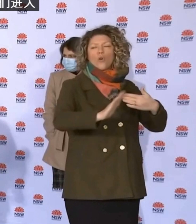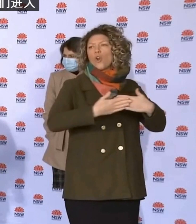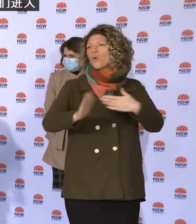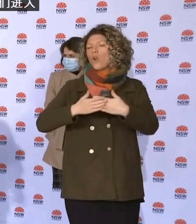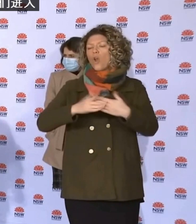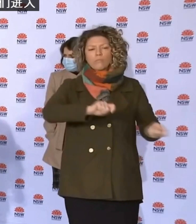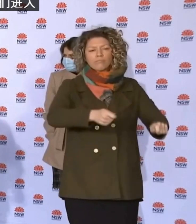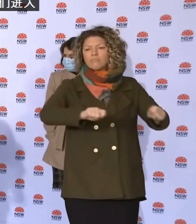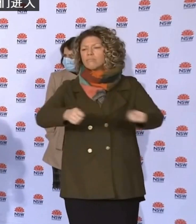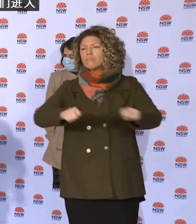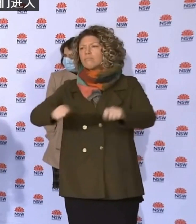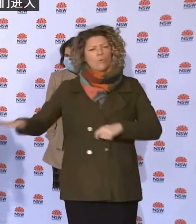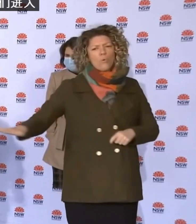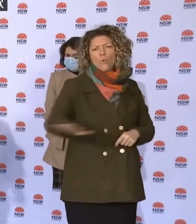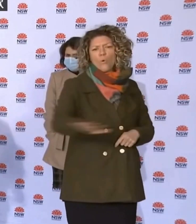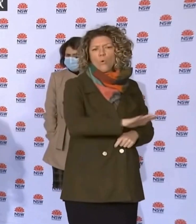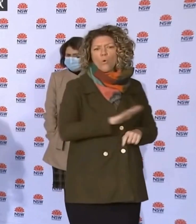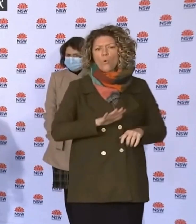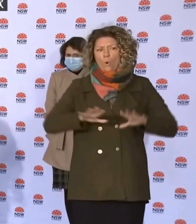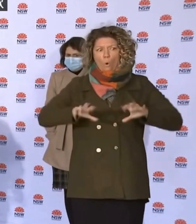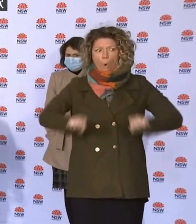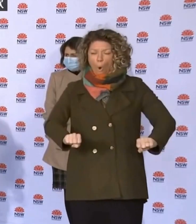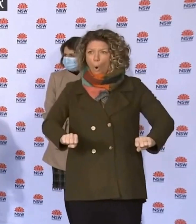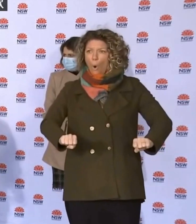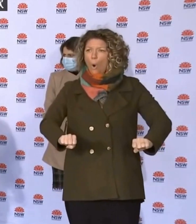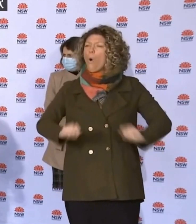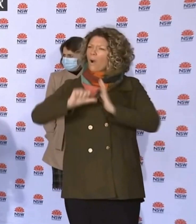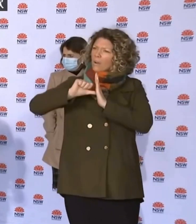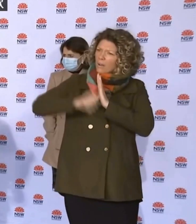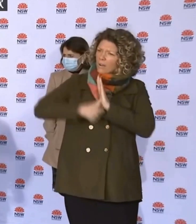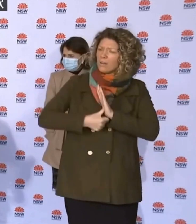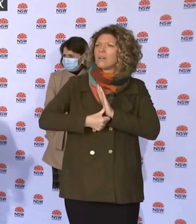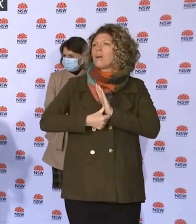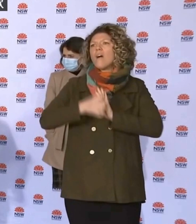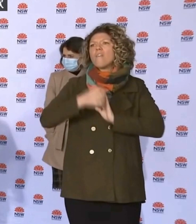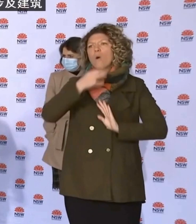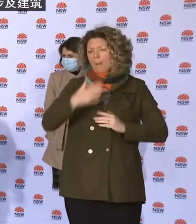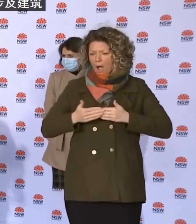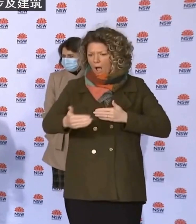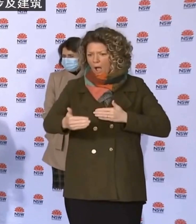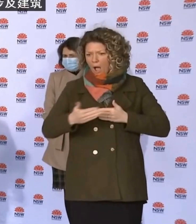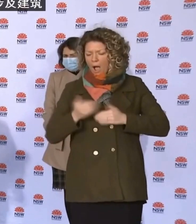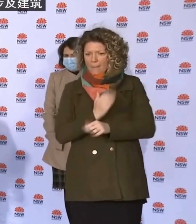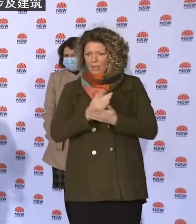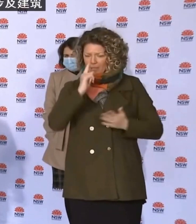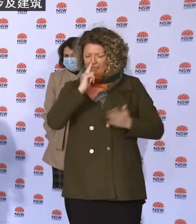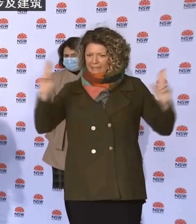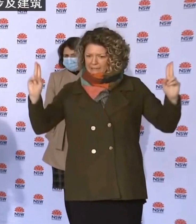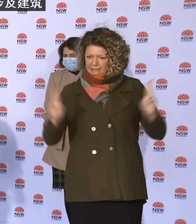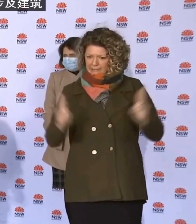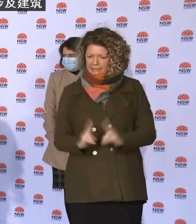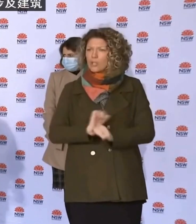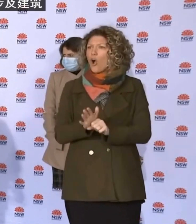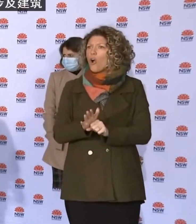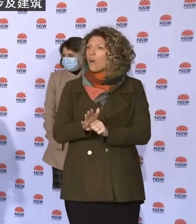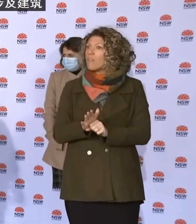non-essential, and for us to go into the most hardest of lockdown provisions to give us the best chance.